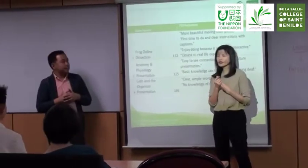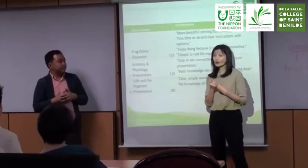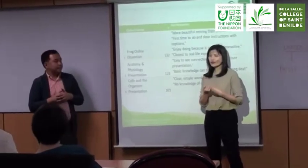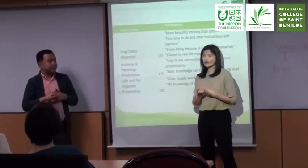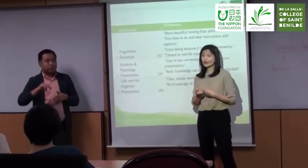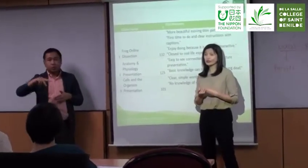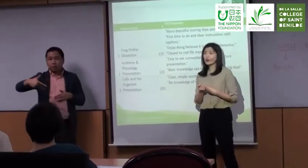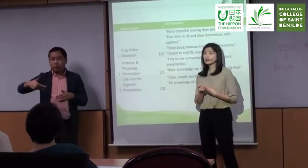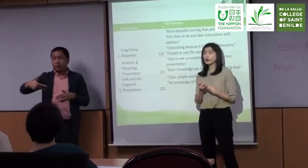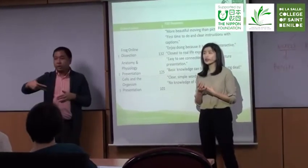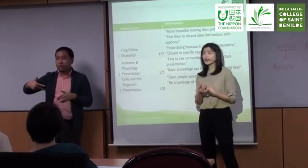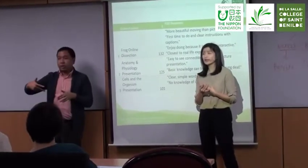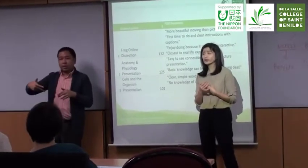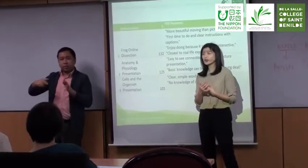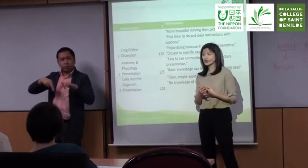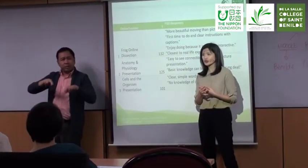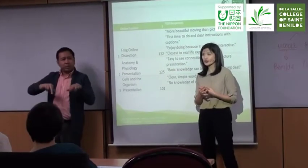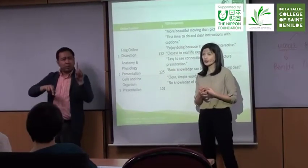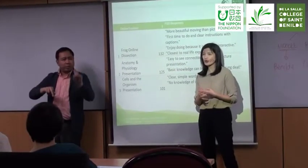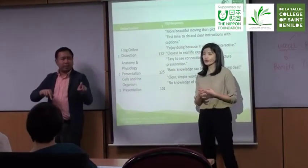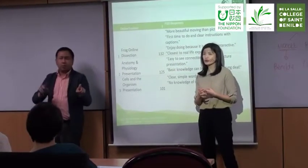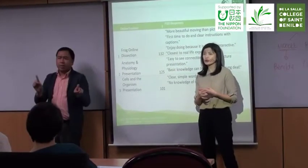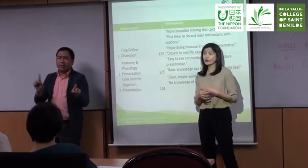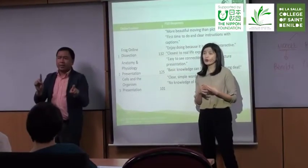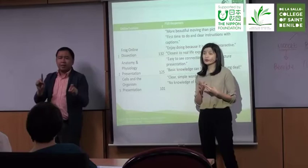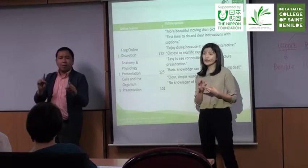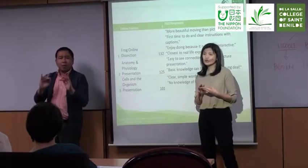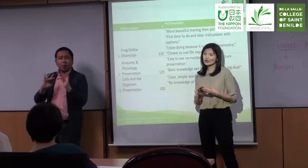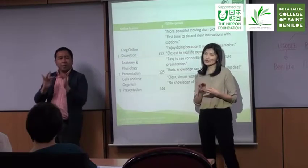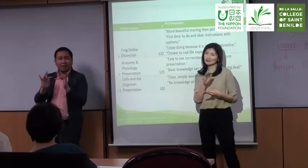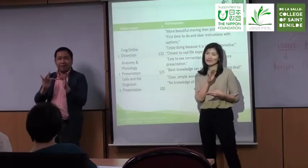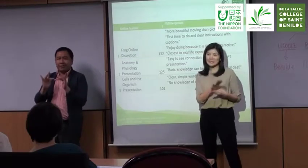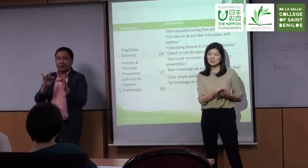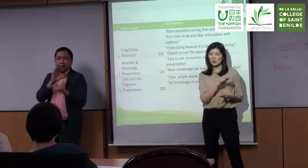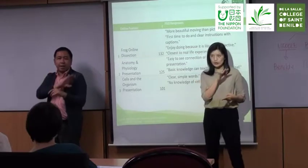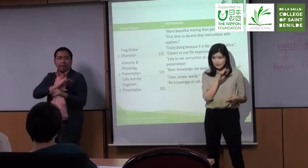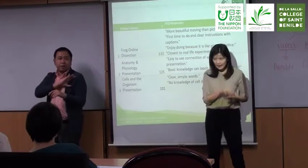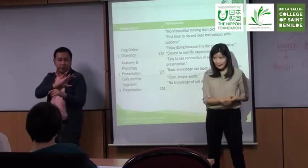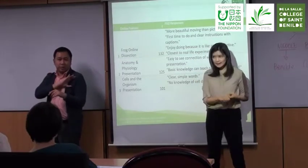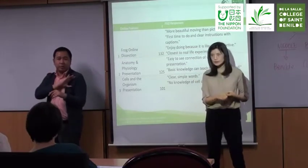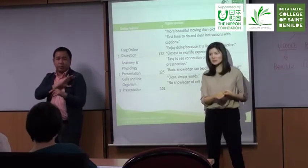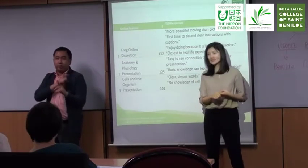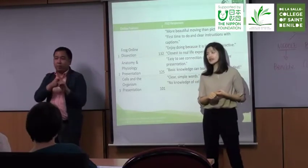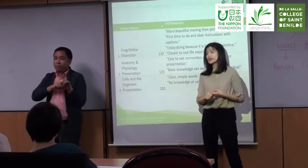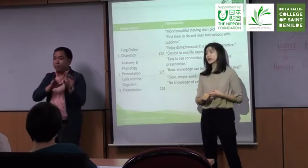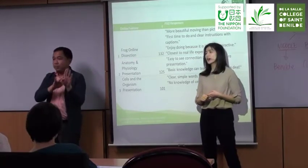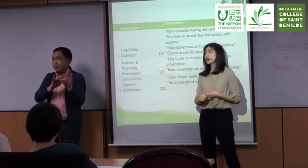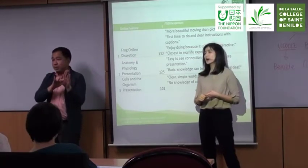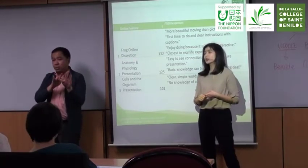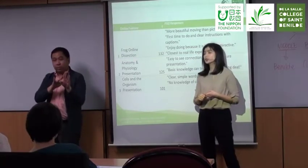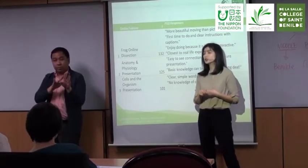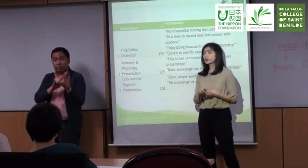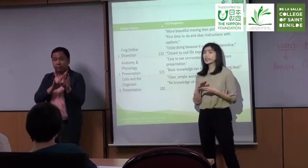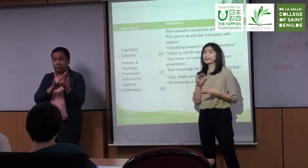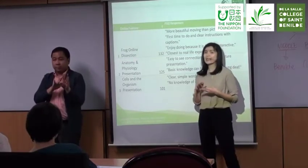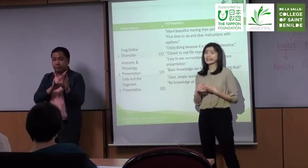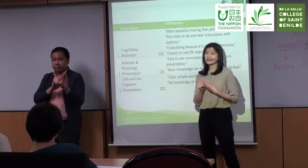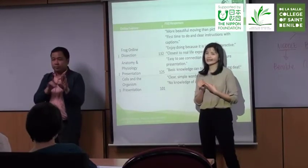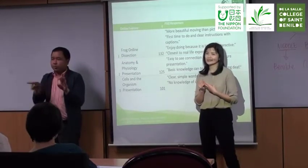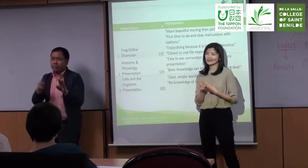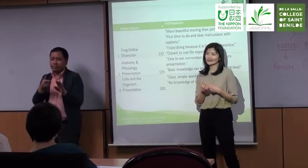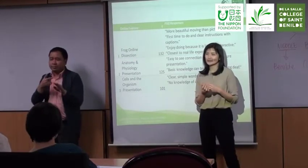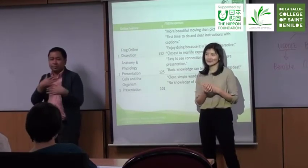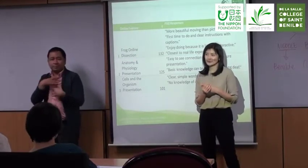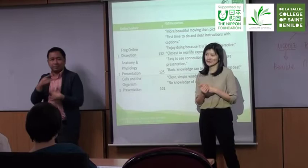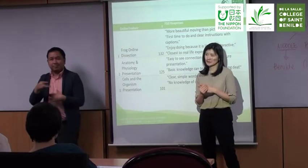So for the third question, what online features or what features in Binilk Online do they